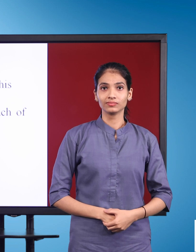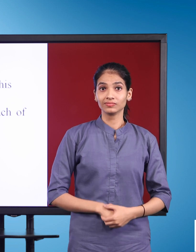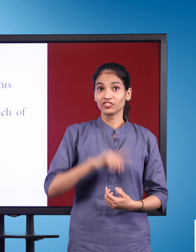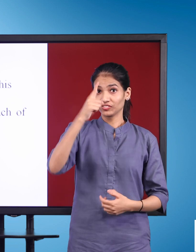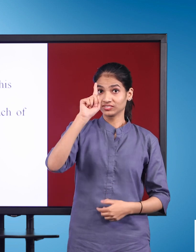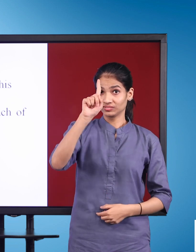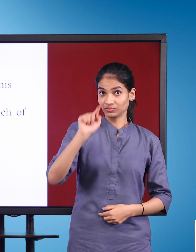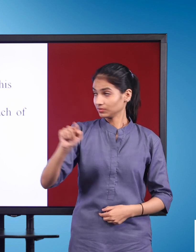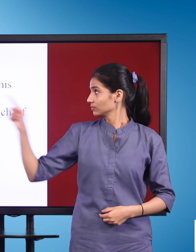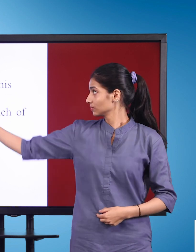1.